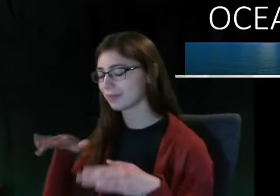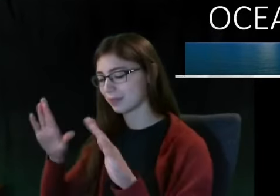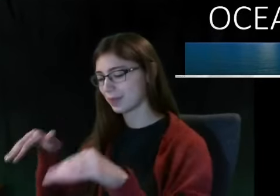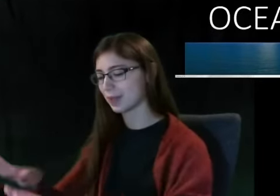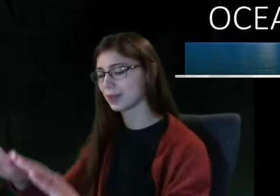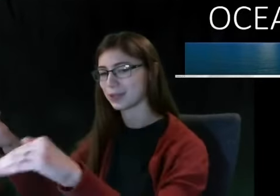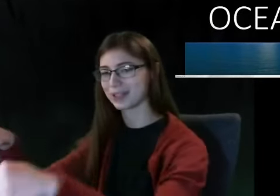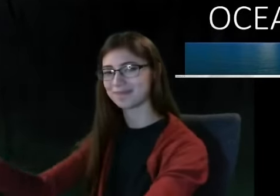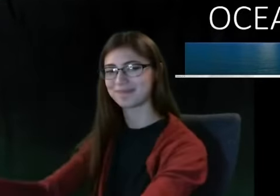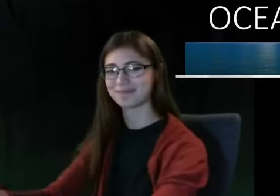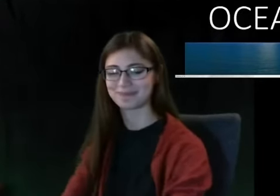Ocean.